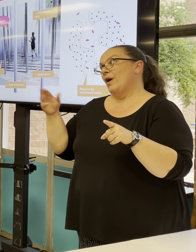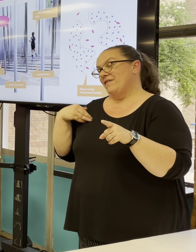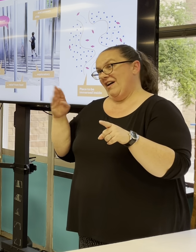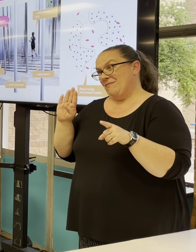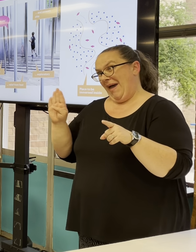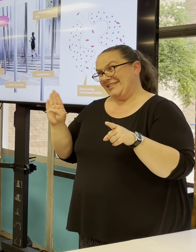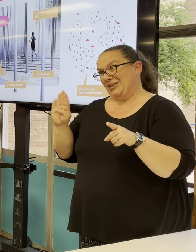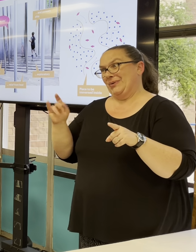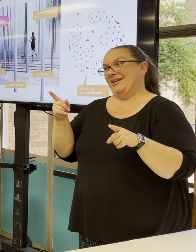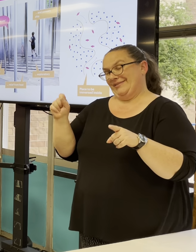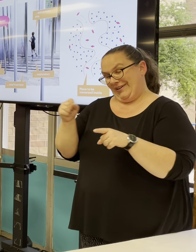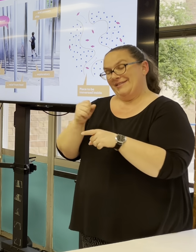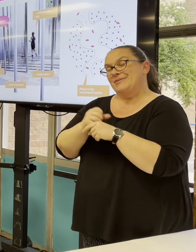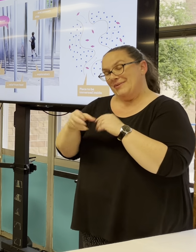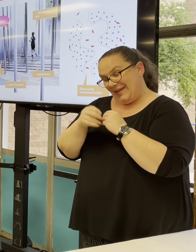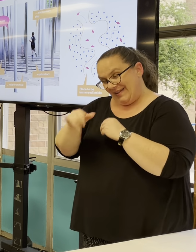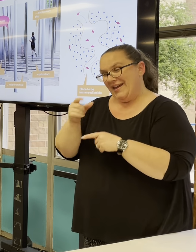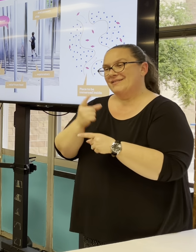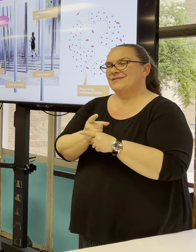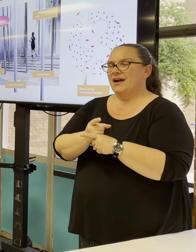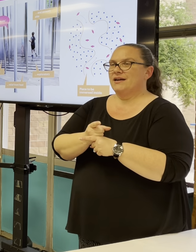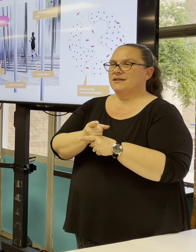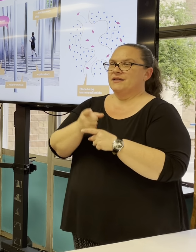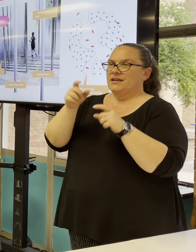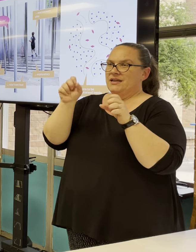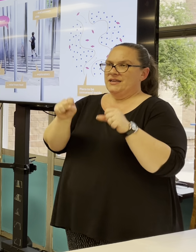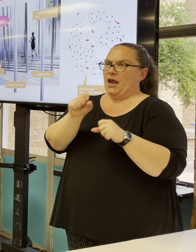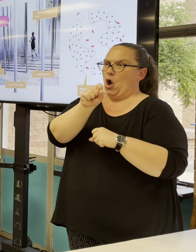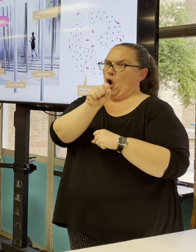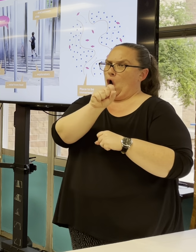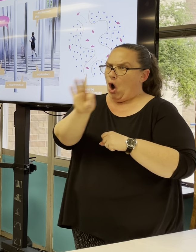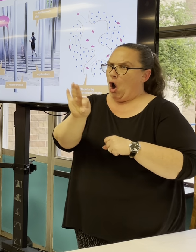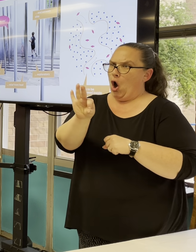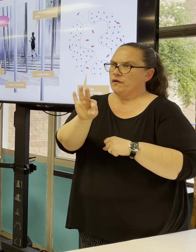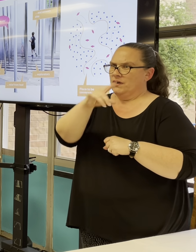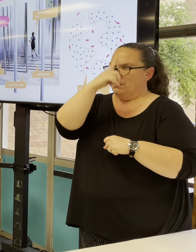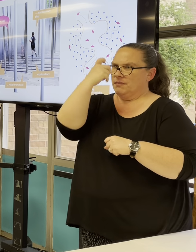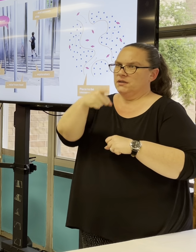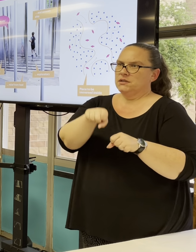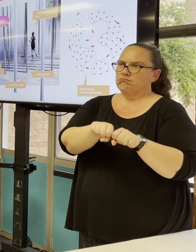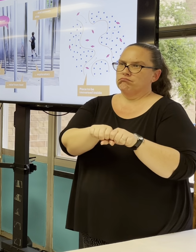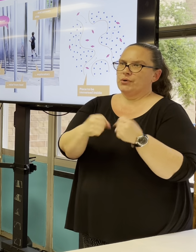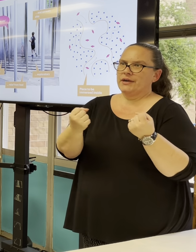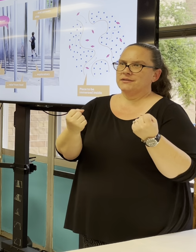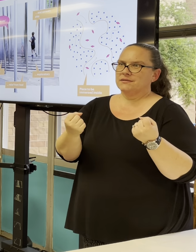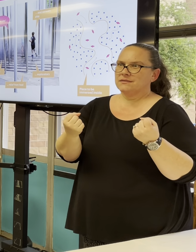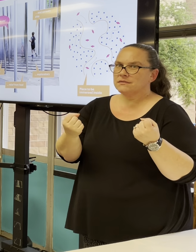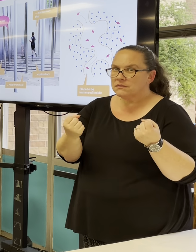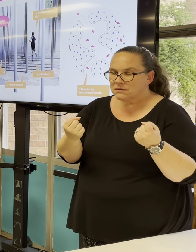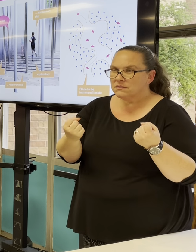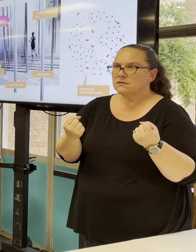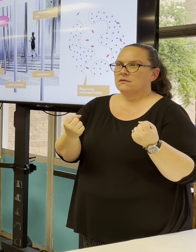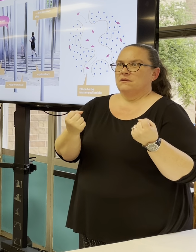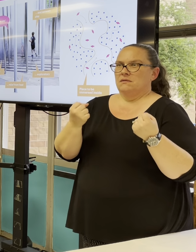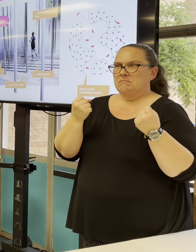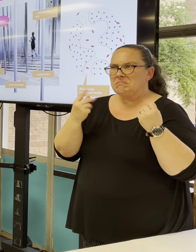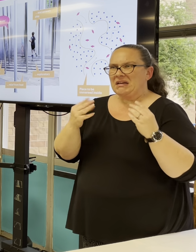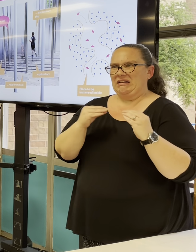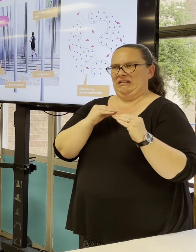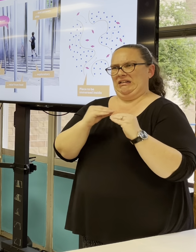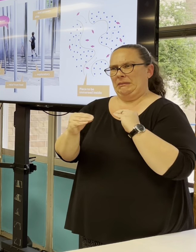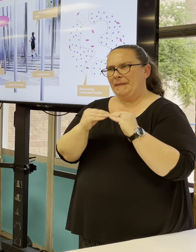bacteria, that's all I will add that. And it can be turned off because it breaks. There's a lot of maintenance problems